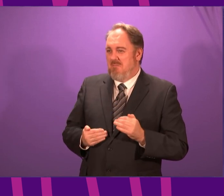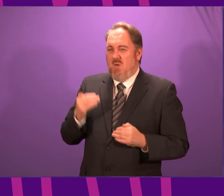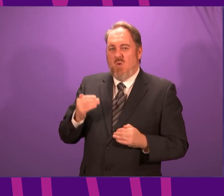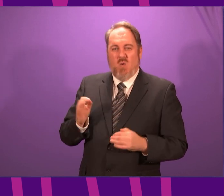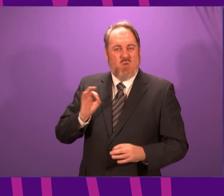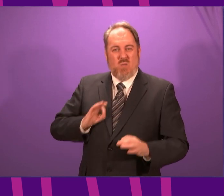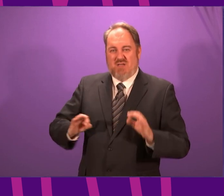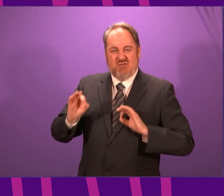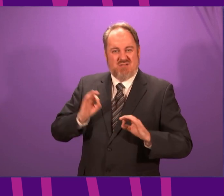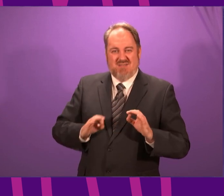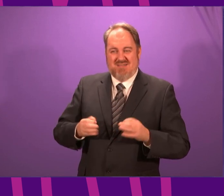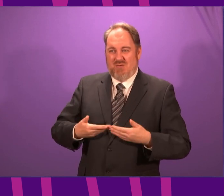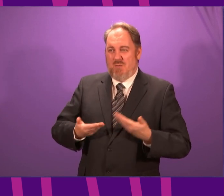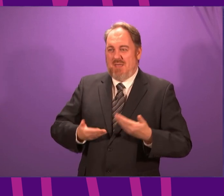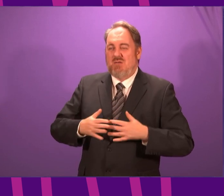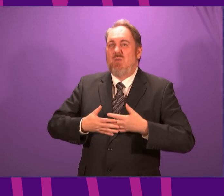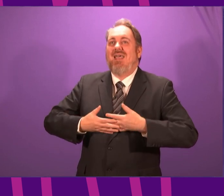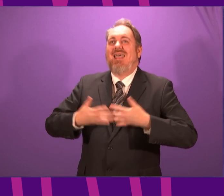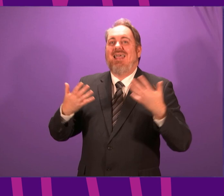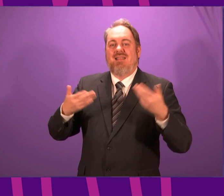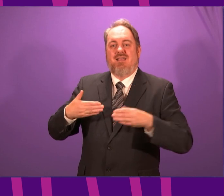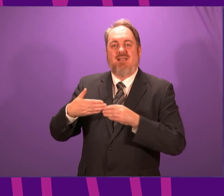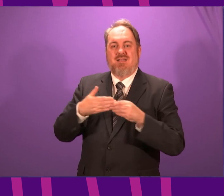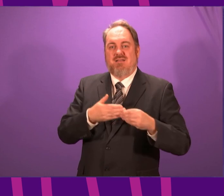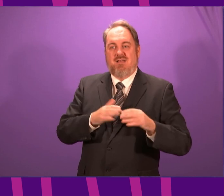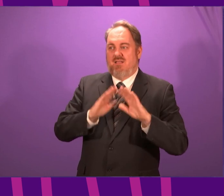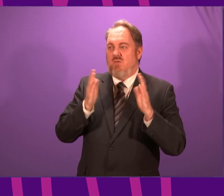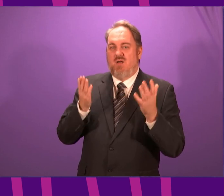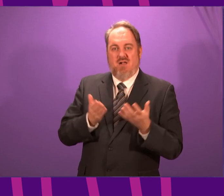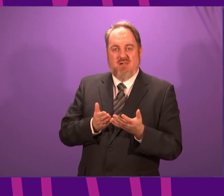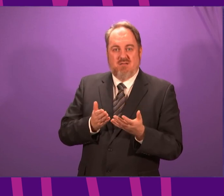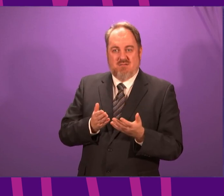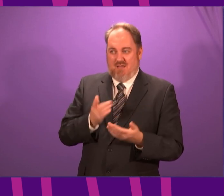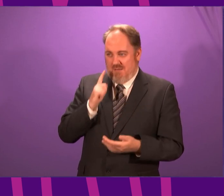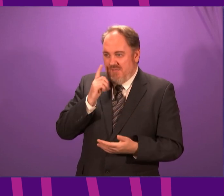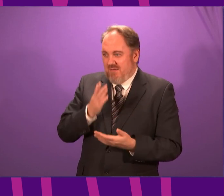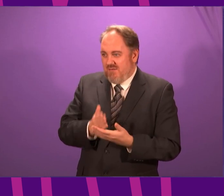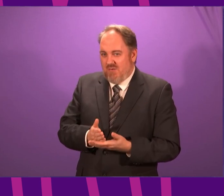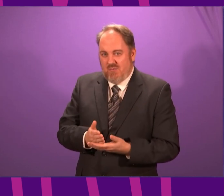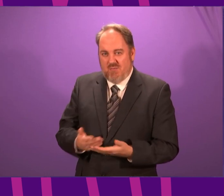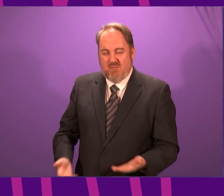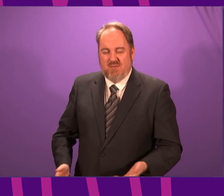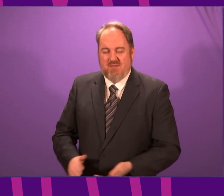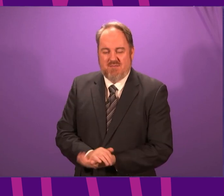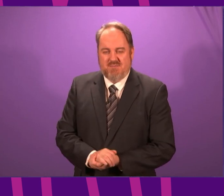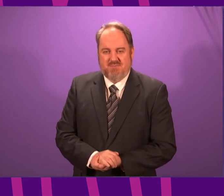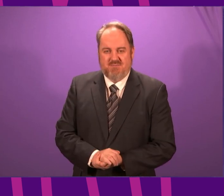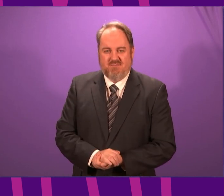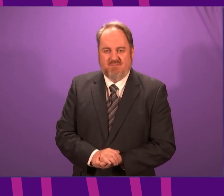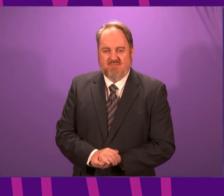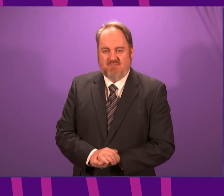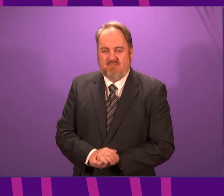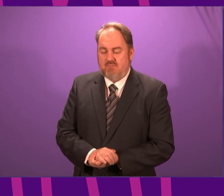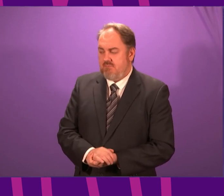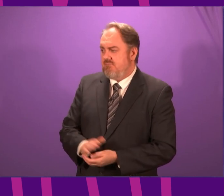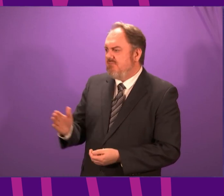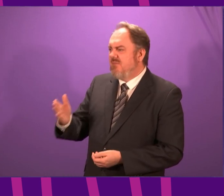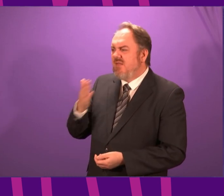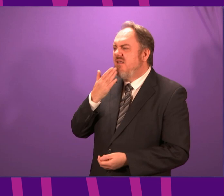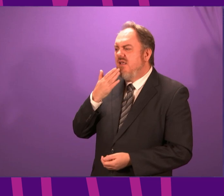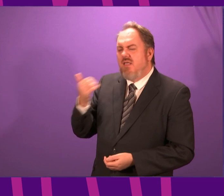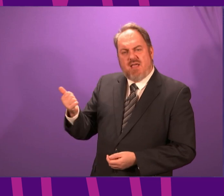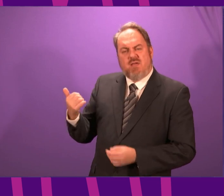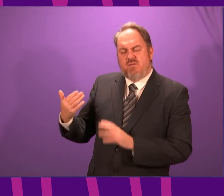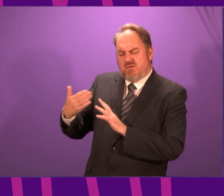anywhere else in the world, and I'm happy to continue to do that because that is my responsibility. Richard Leonard. Thank you, and I thank the First Minister